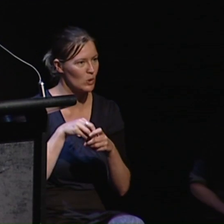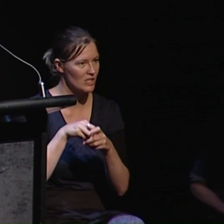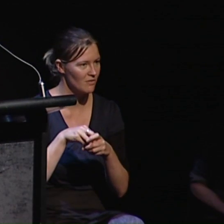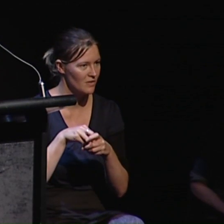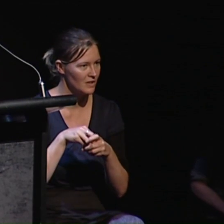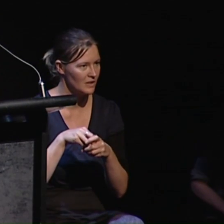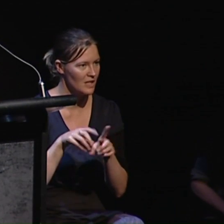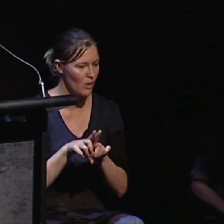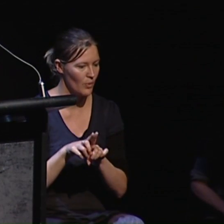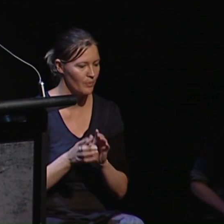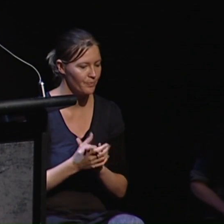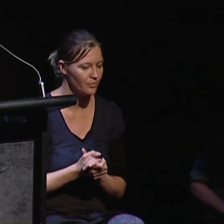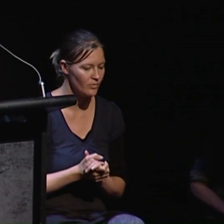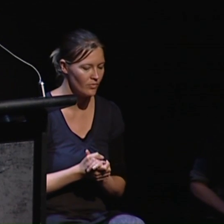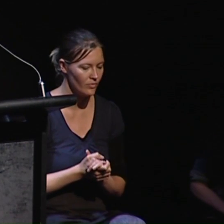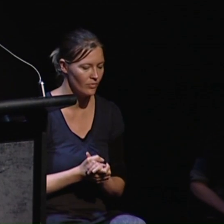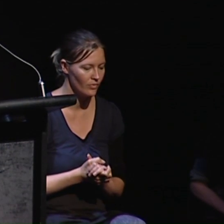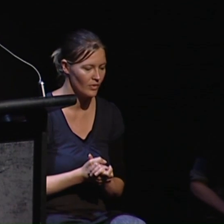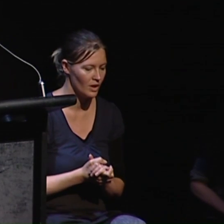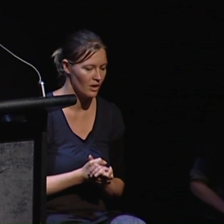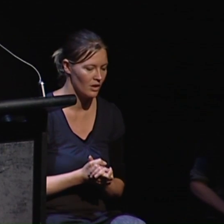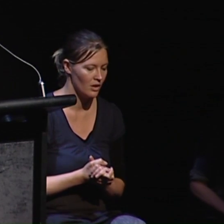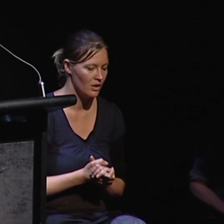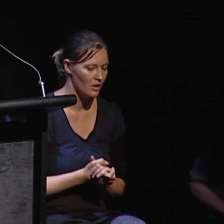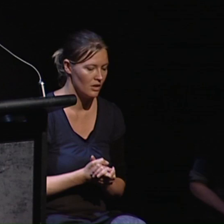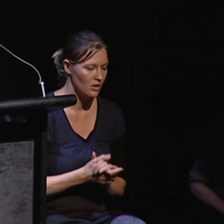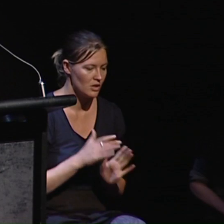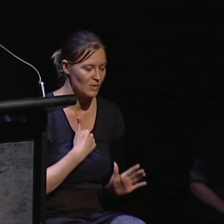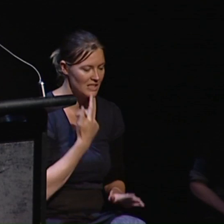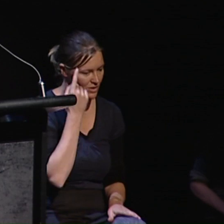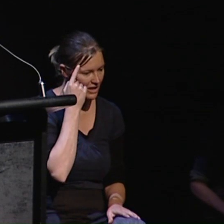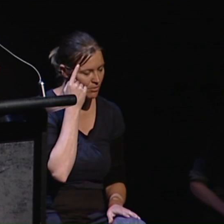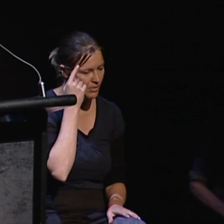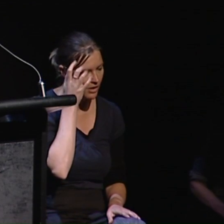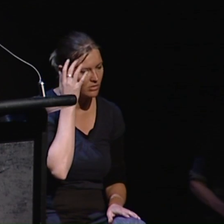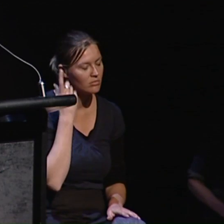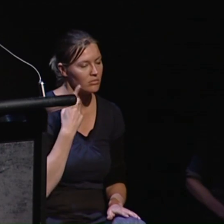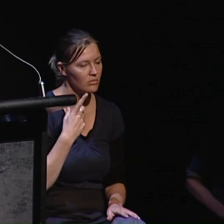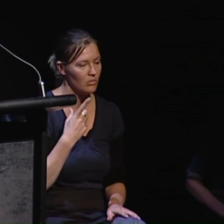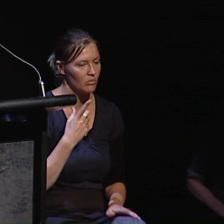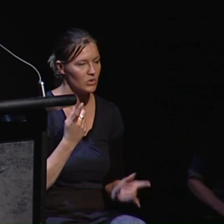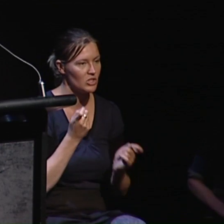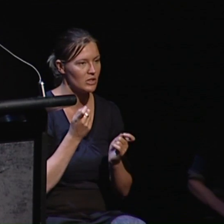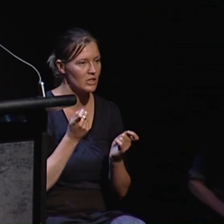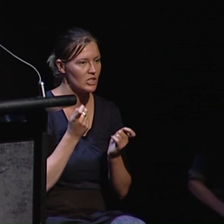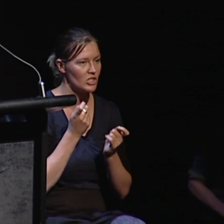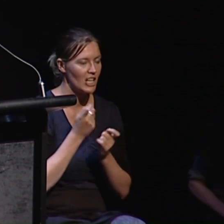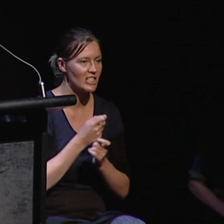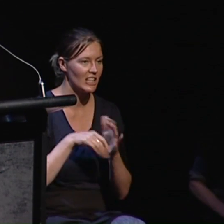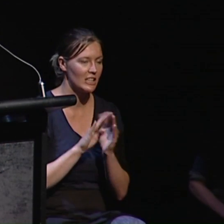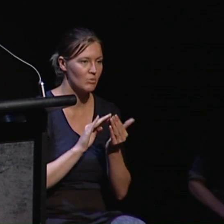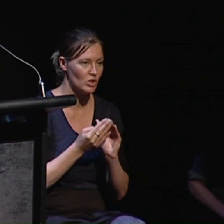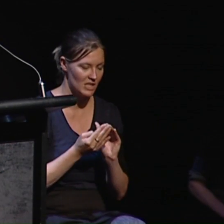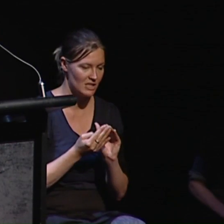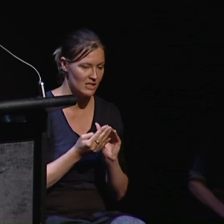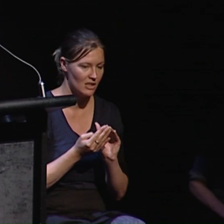an important thing to think about in terms of our roles as change makers in our communities. We spend a lot of